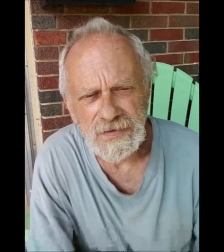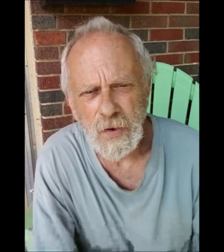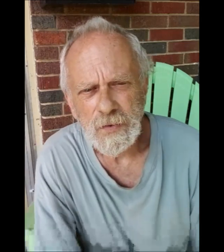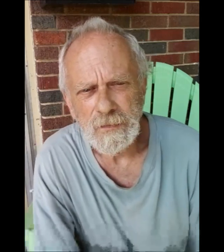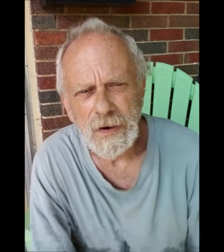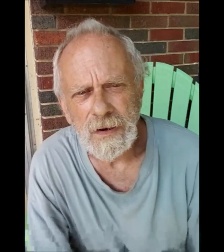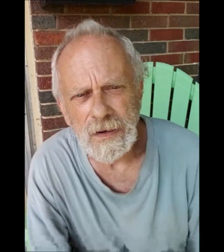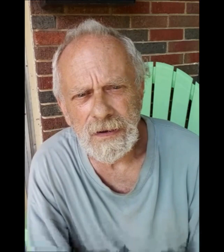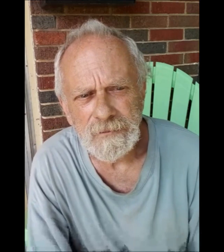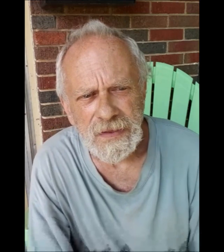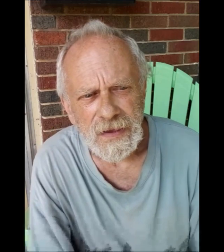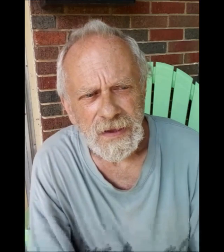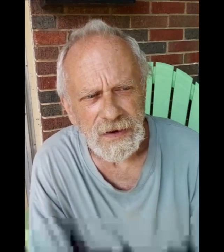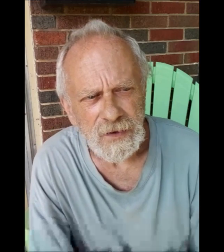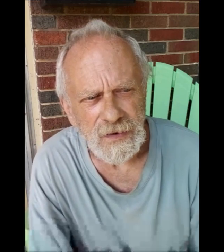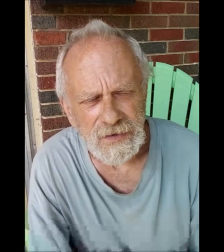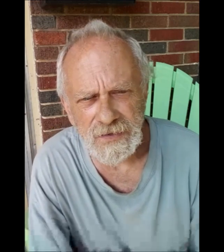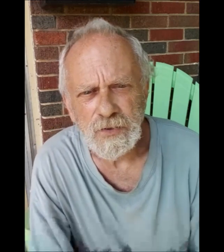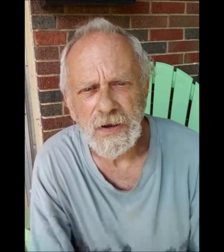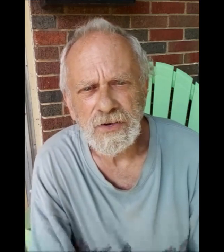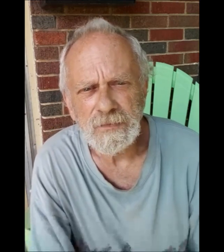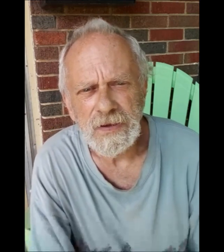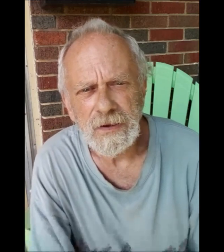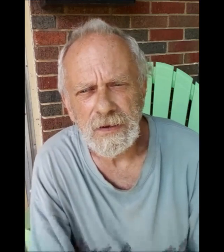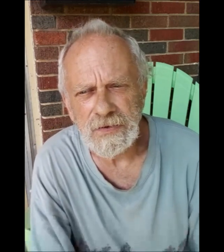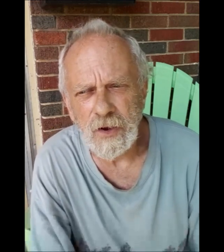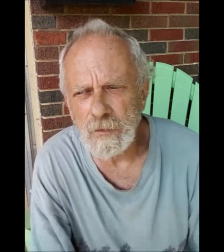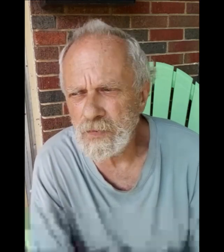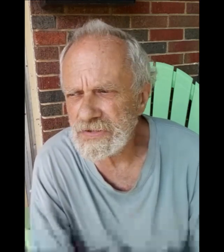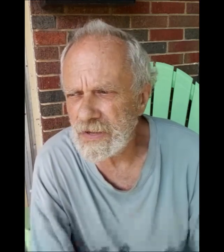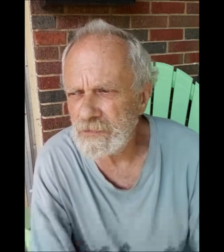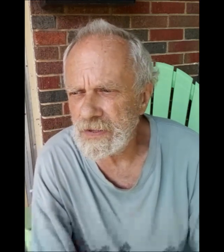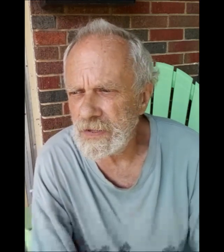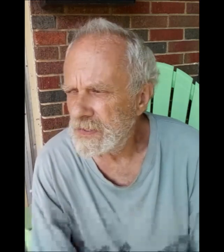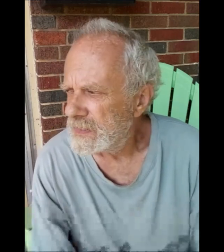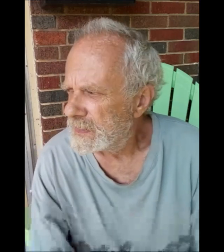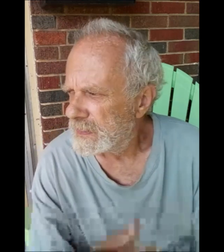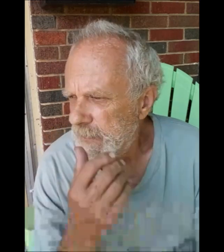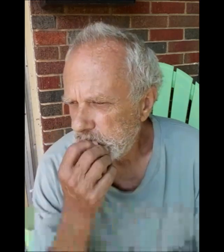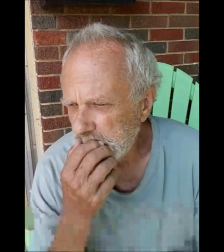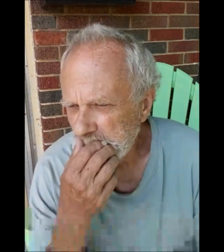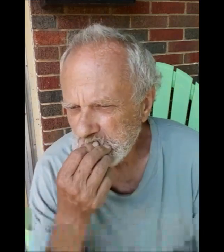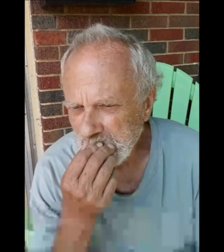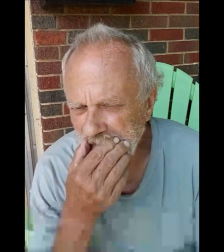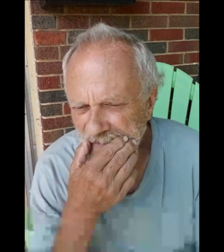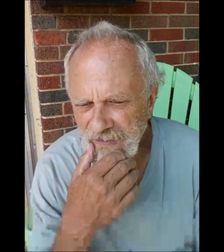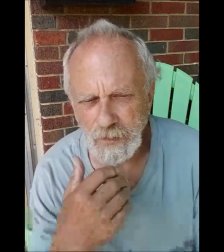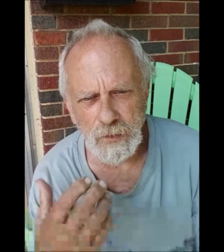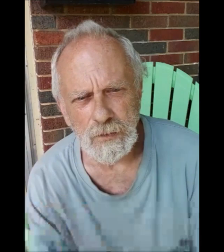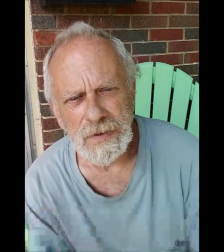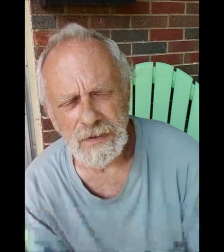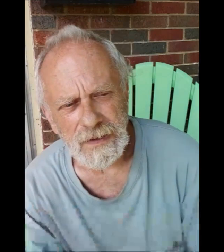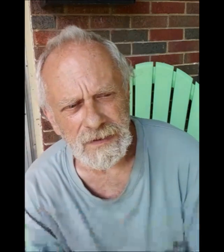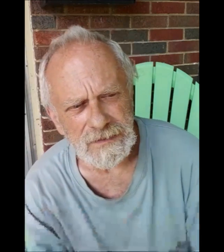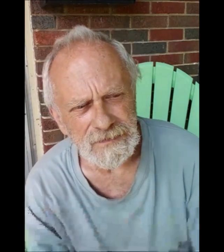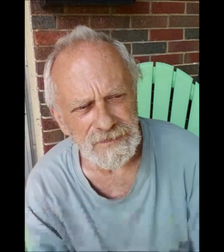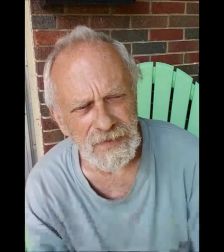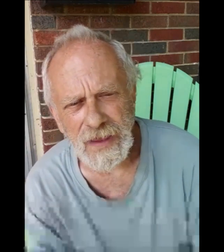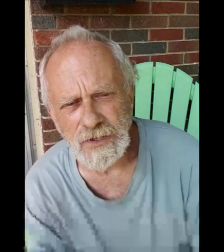South America had a unique situation because almost every uh, group, nation,